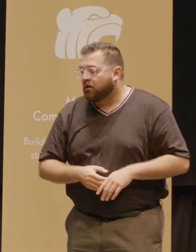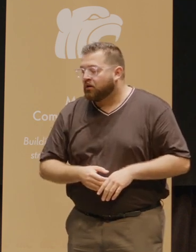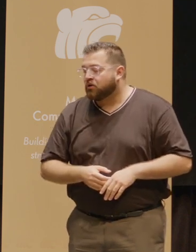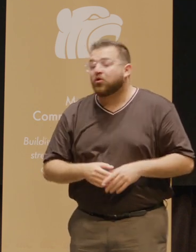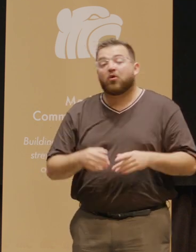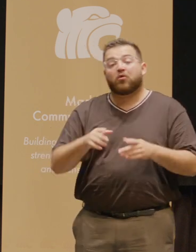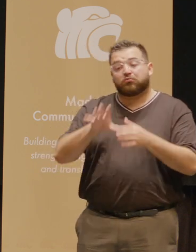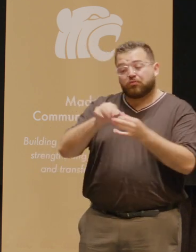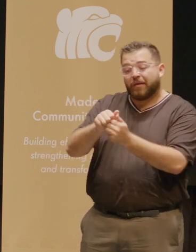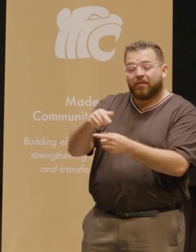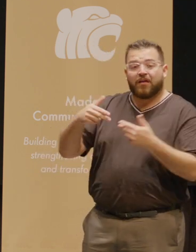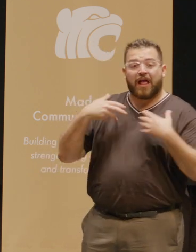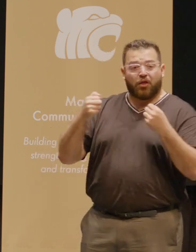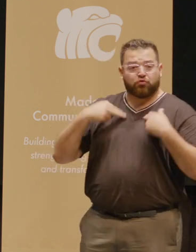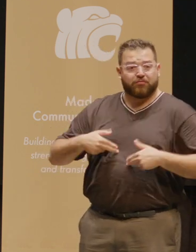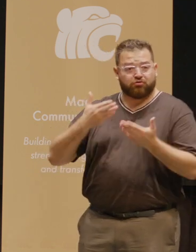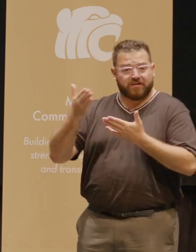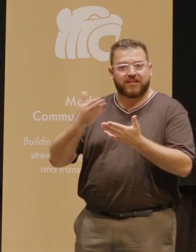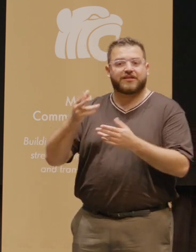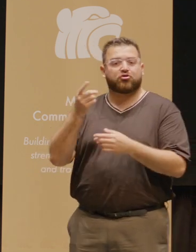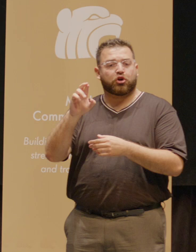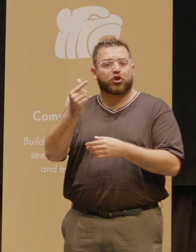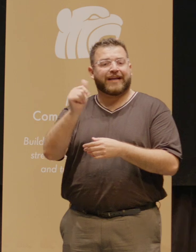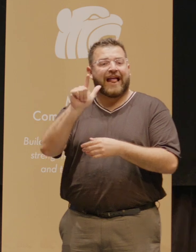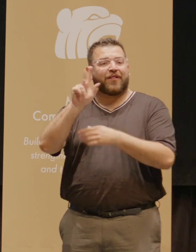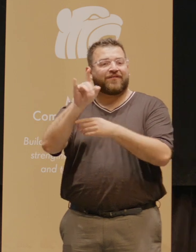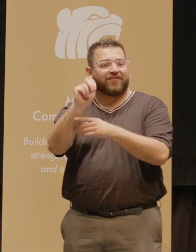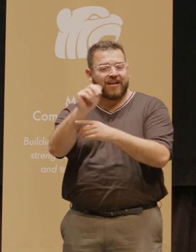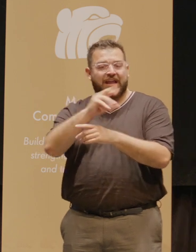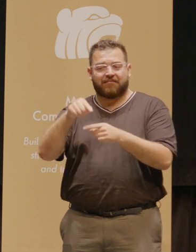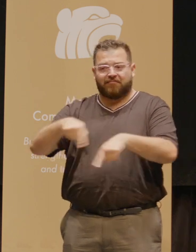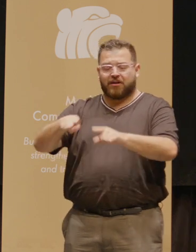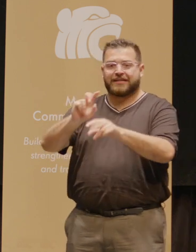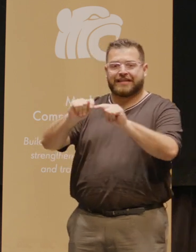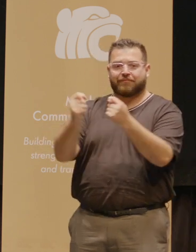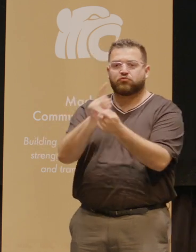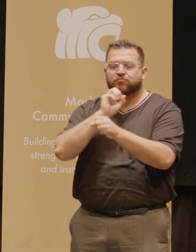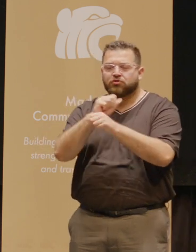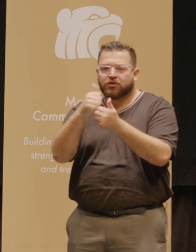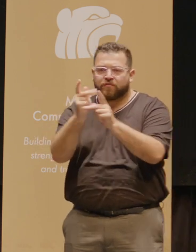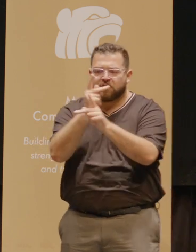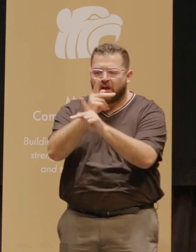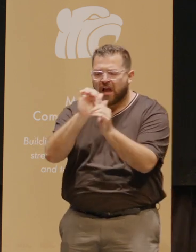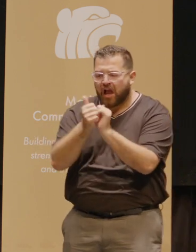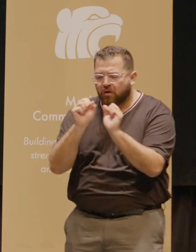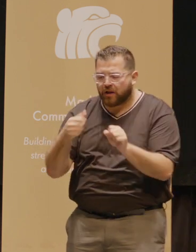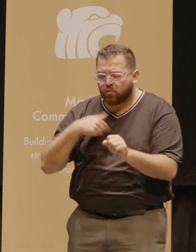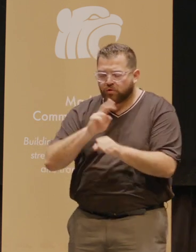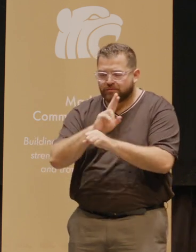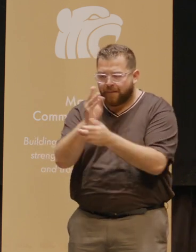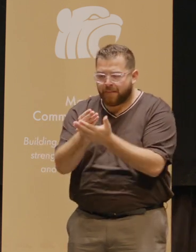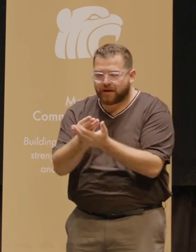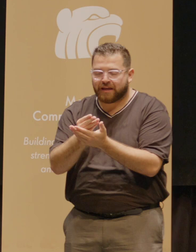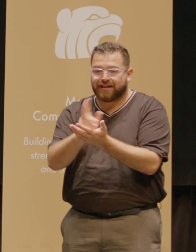Human Services Agency, Dr. Galley and his administration with ours, to really put together how we put dollars out to actually have